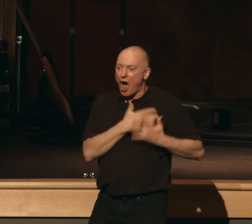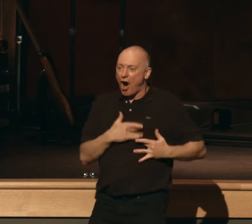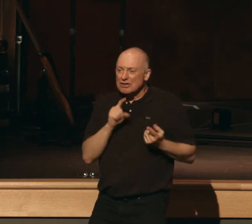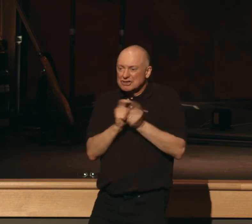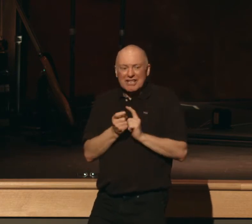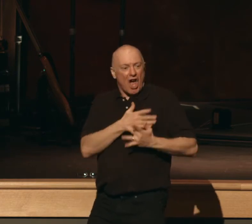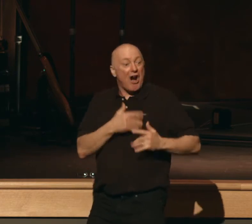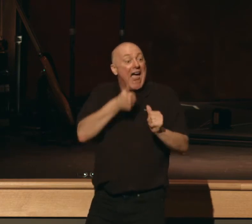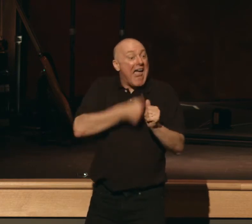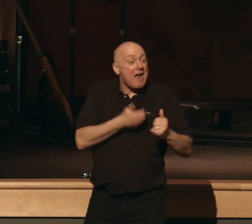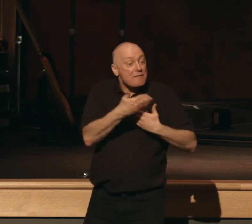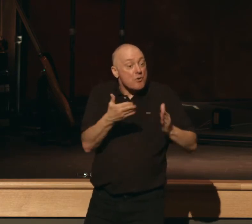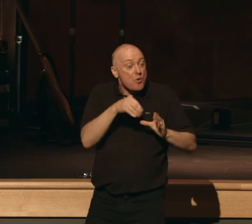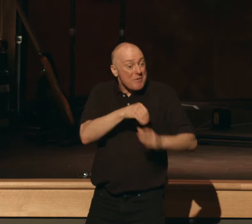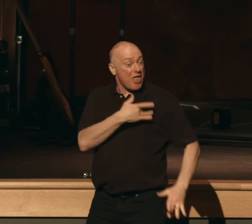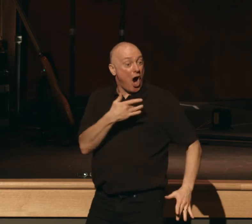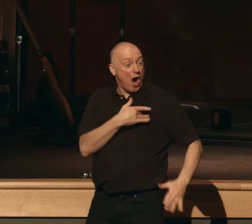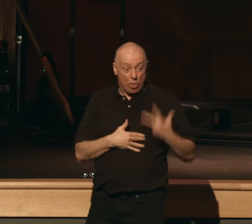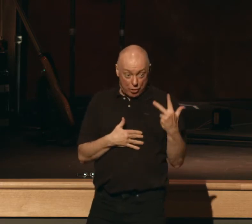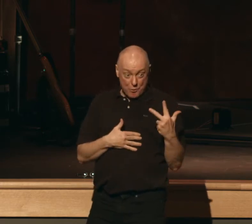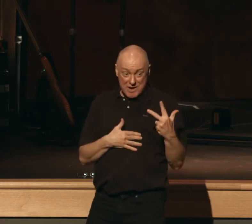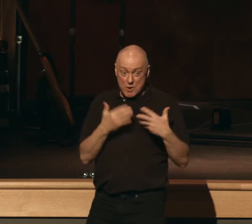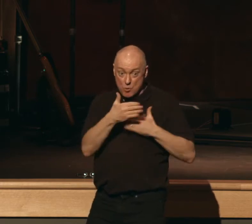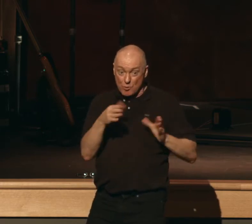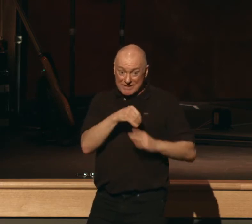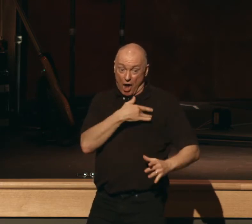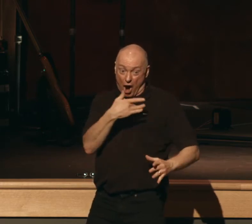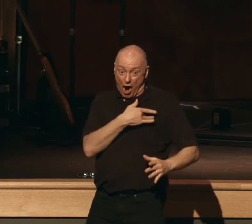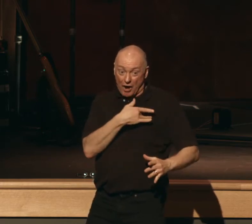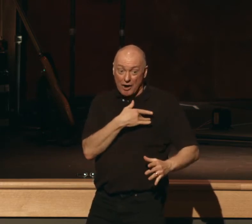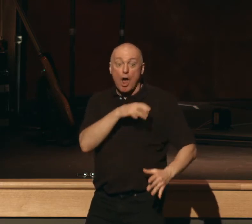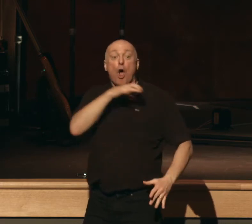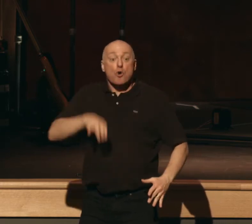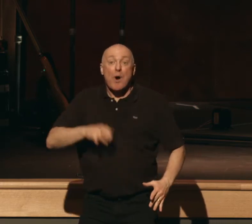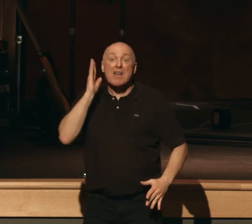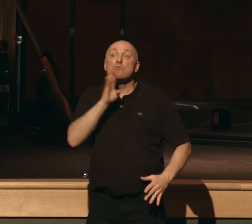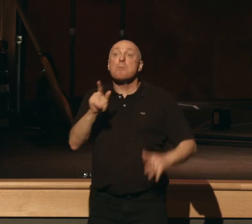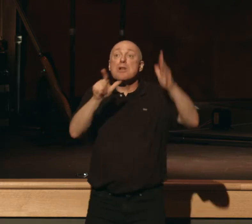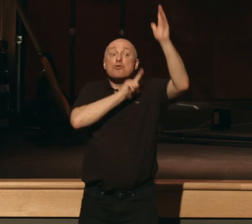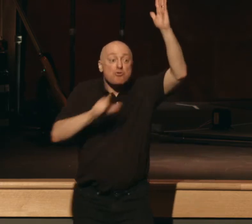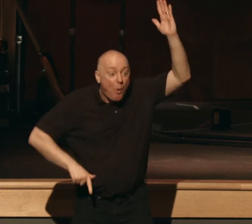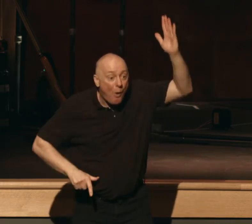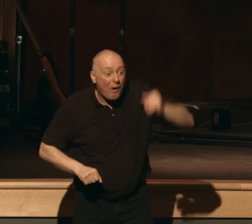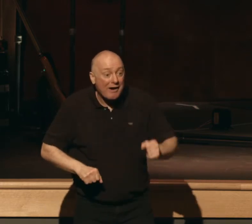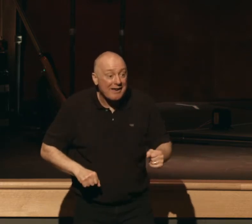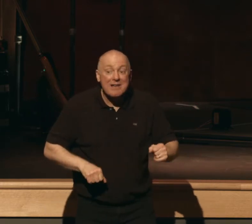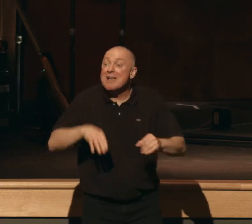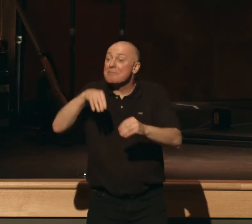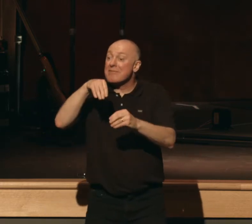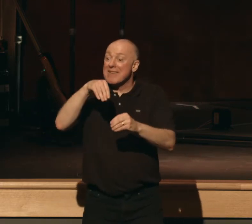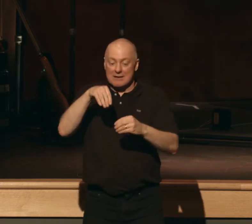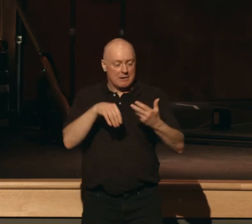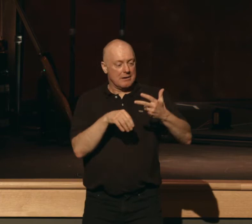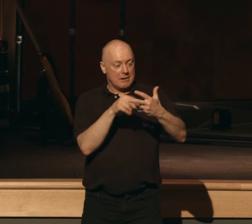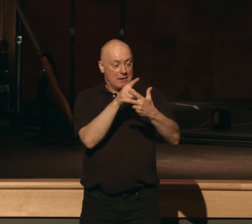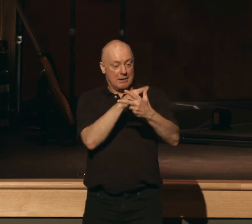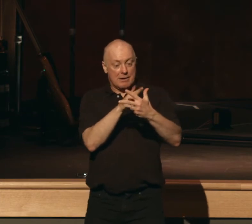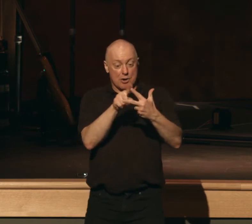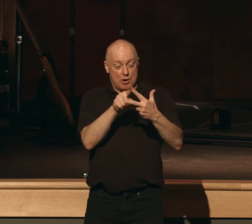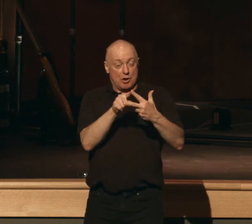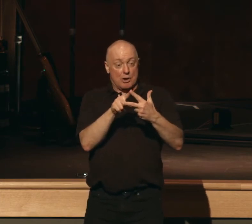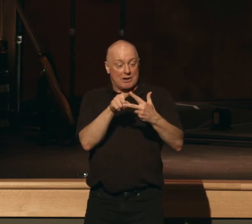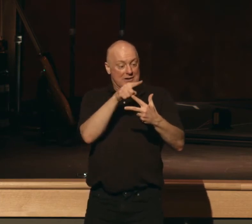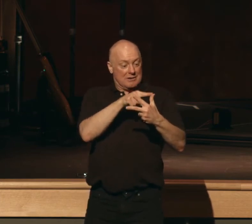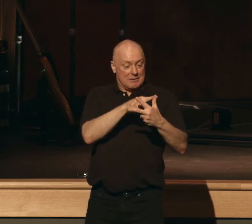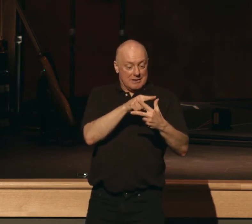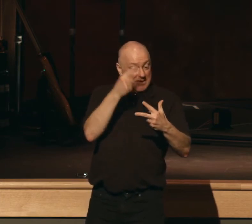the heart, every room in the heart, so that in the mind, Christ would be Lord. And in the affections, Christ